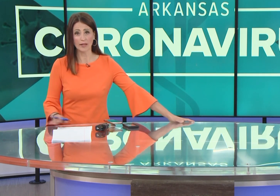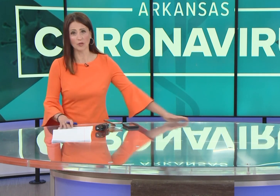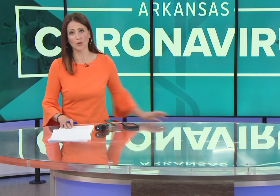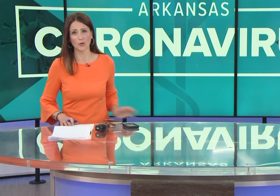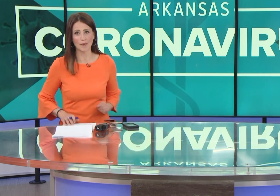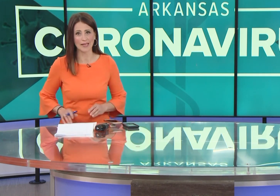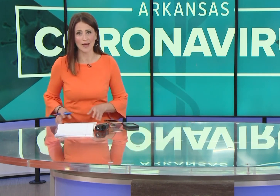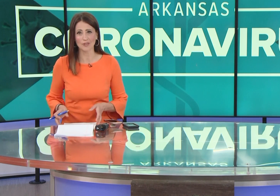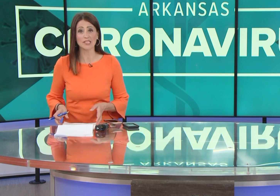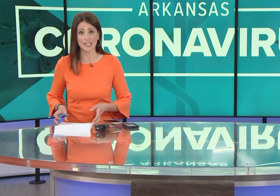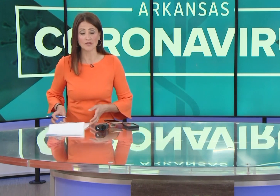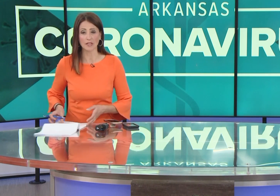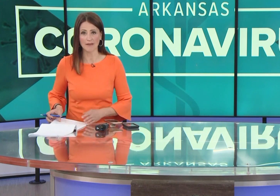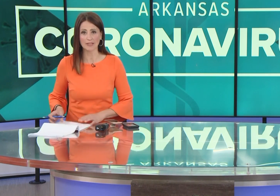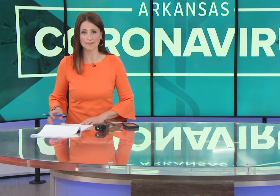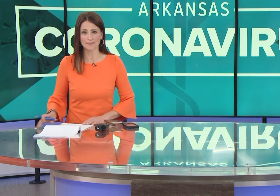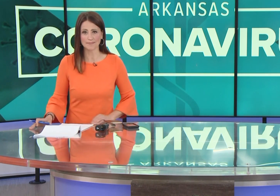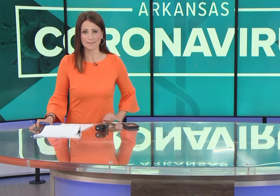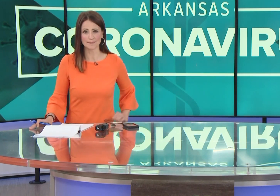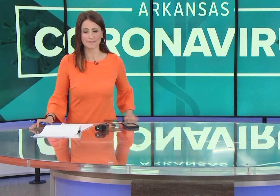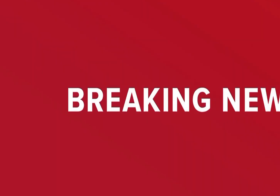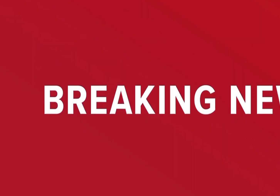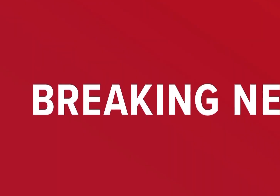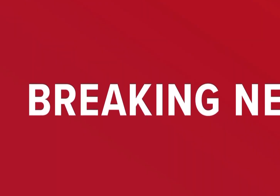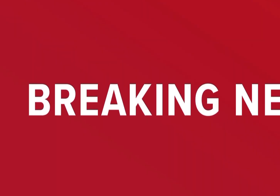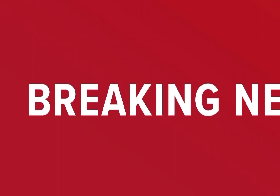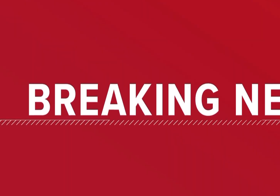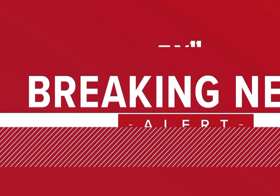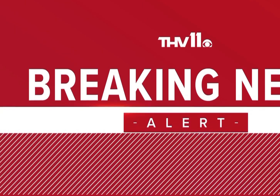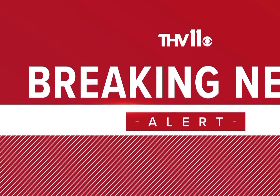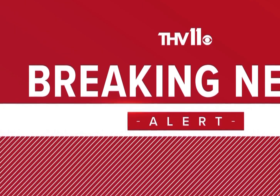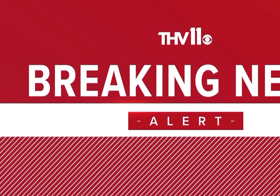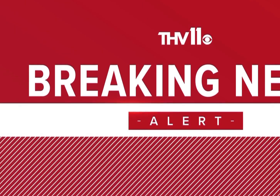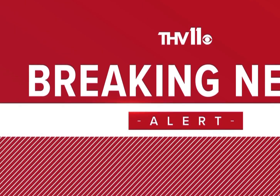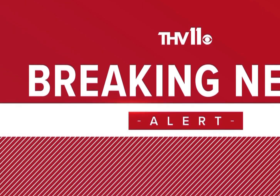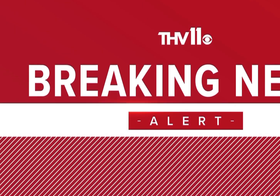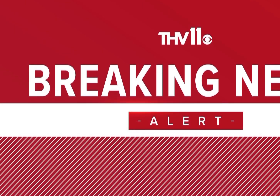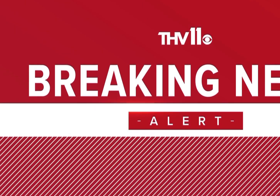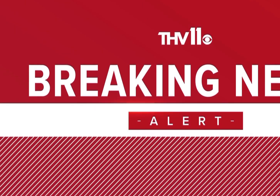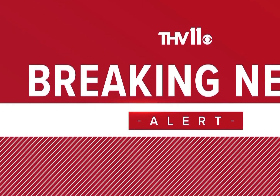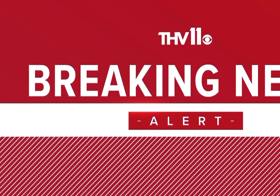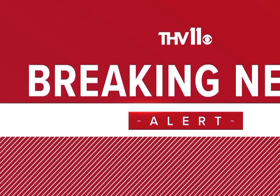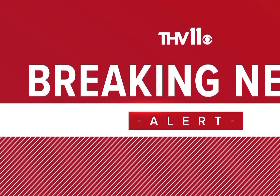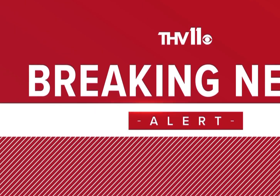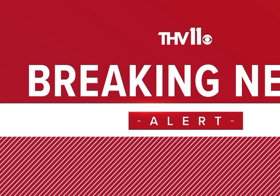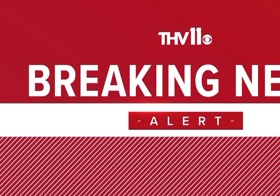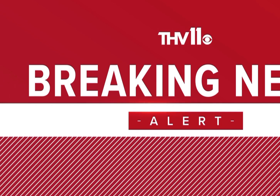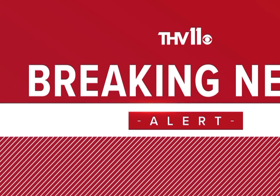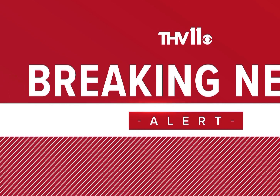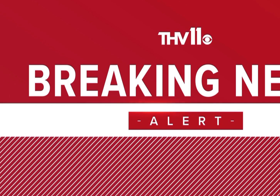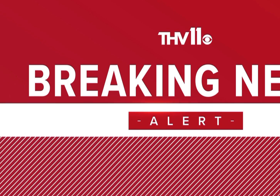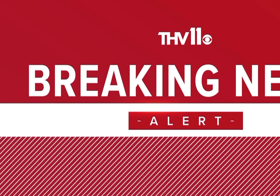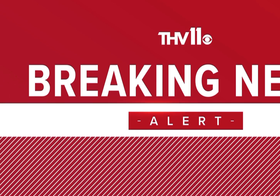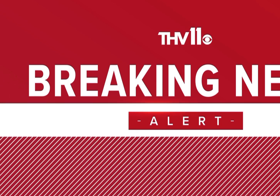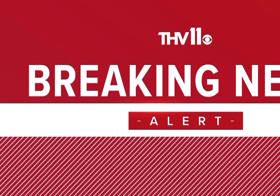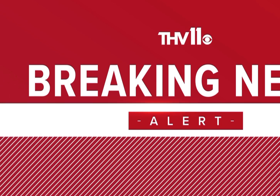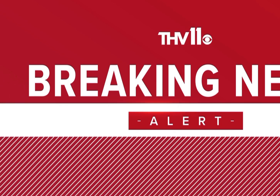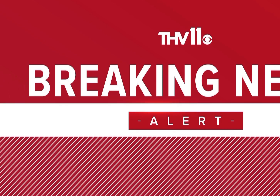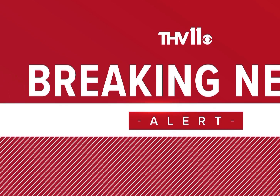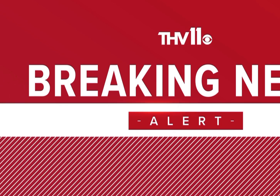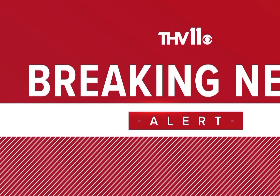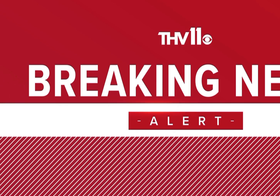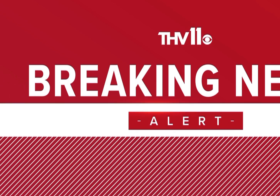to our regular programming now on THV 11.